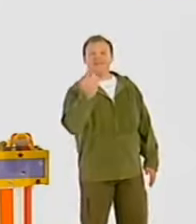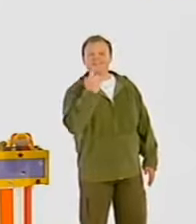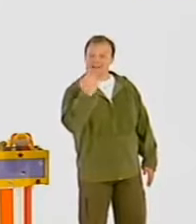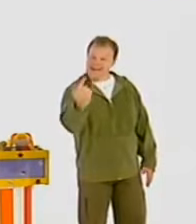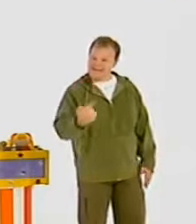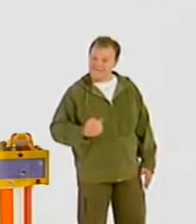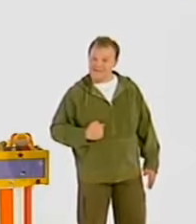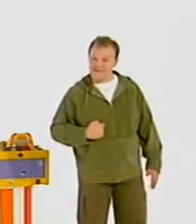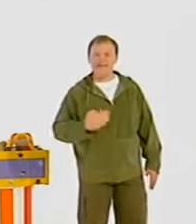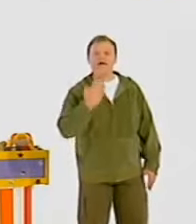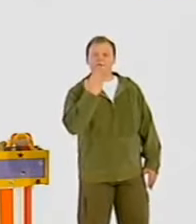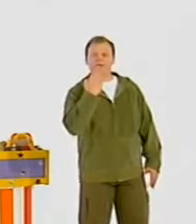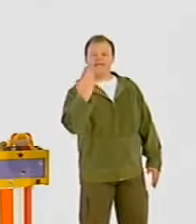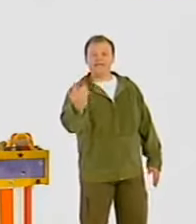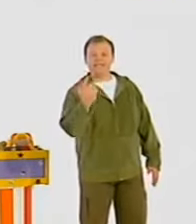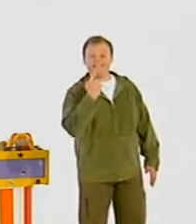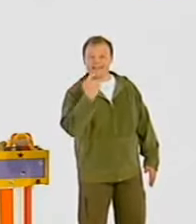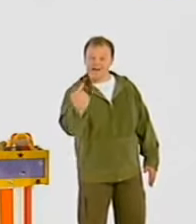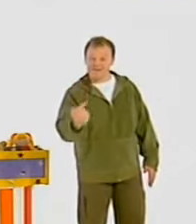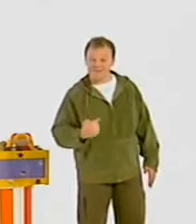Please tell me. Please tell me.